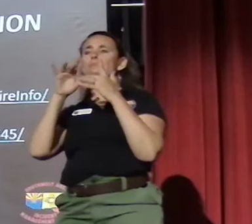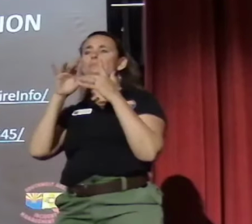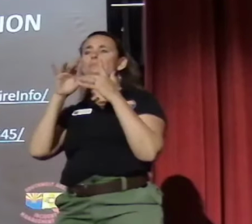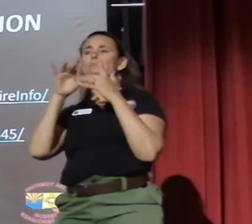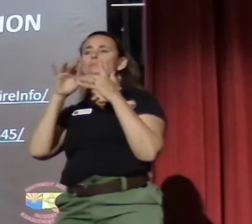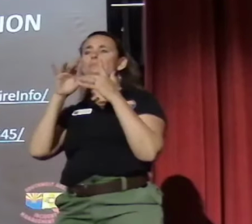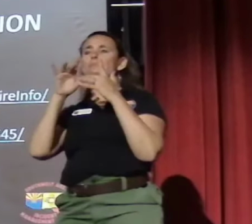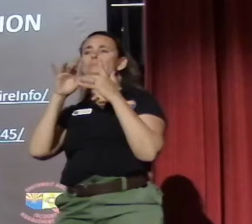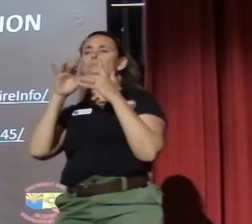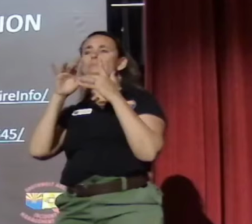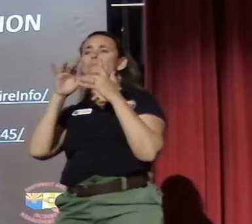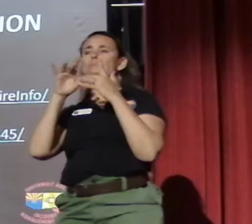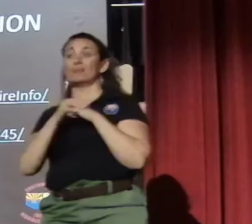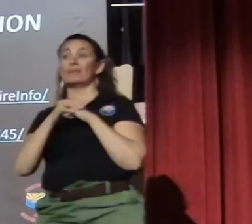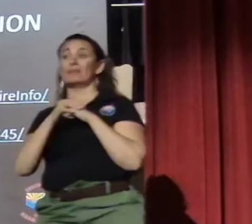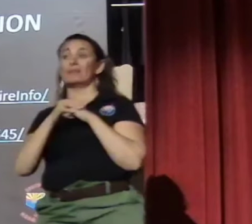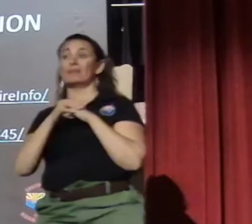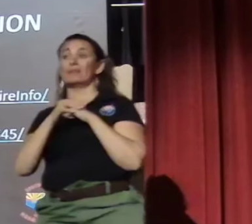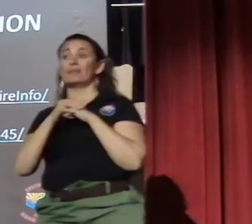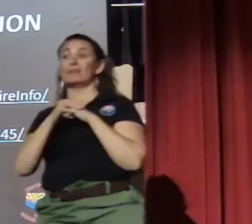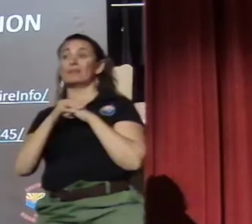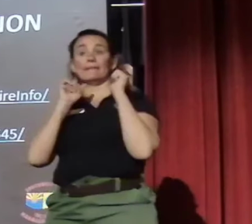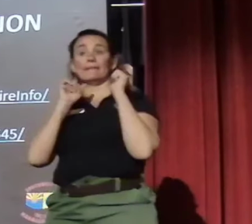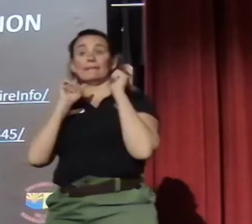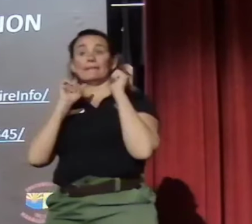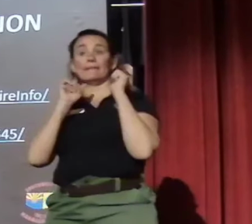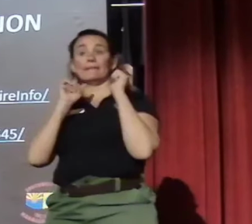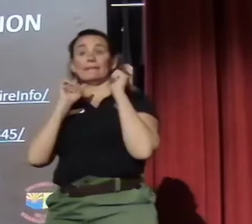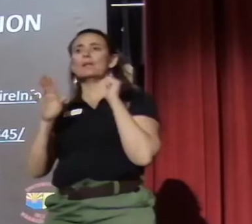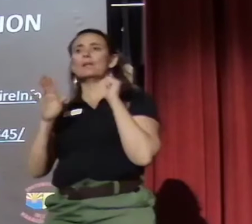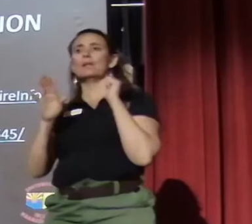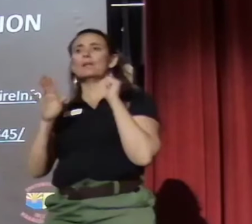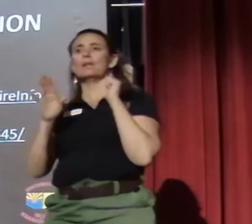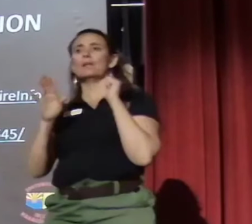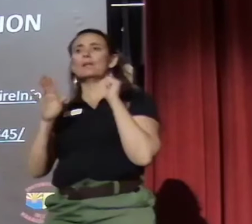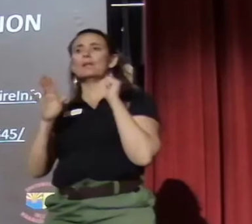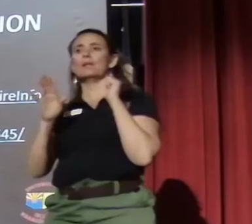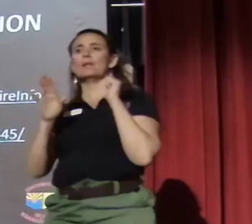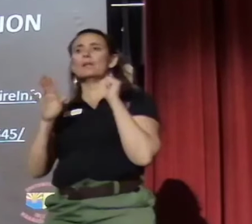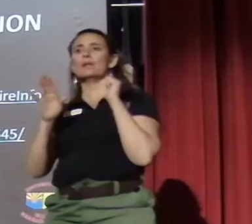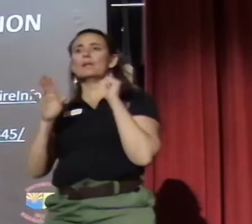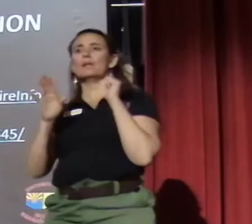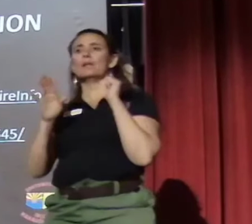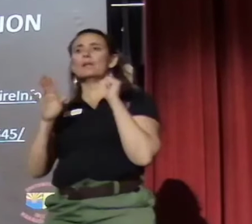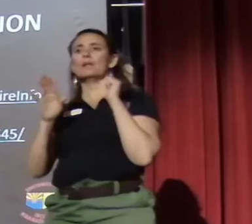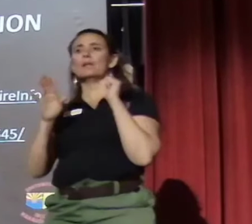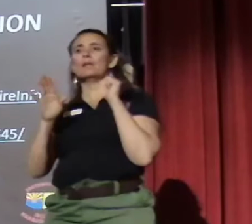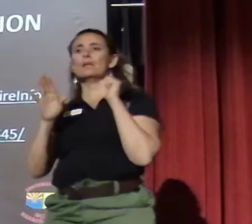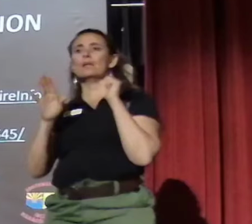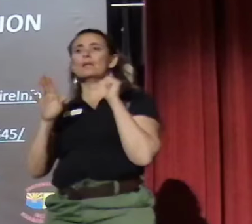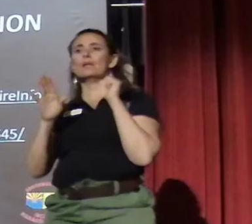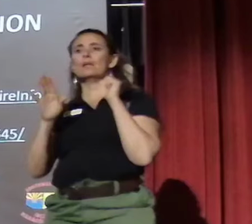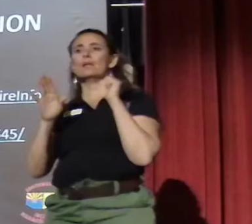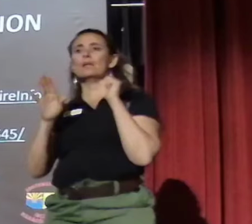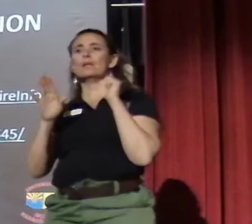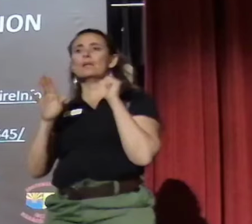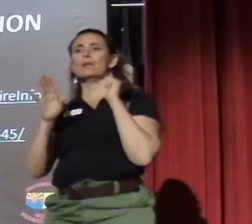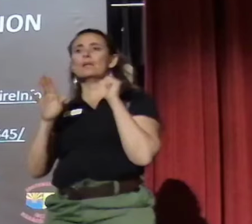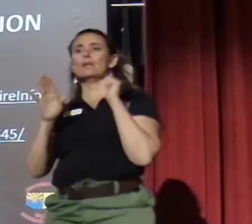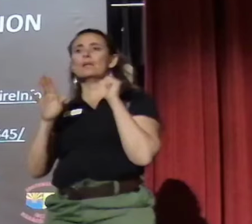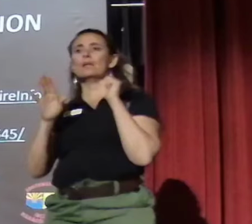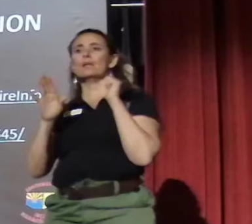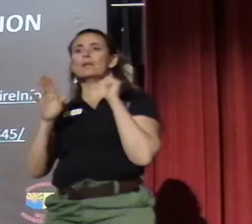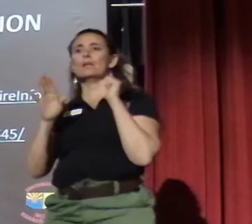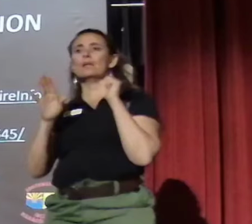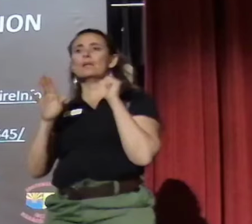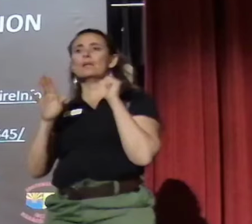need to be escorted out of the area, they will be. If they're staying up there, they go to their property and they're told they need to stay on their property. They can't be